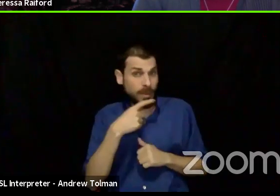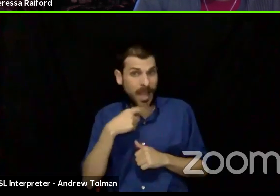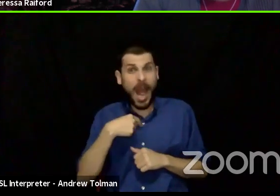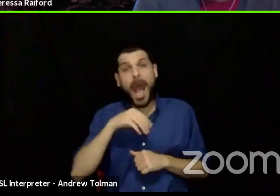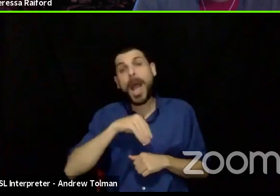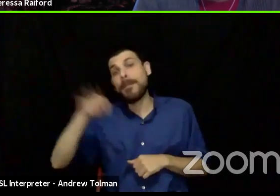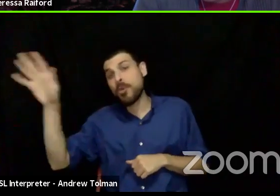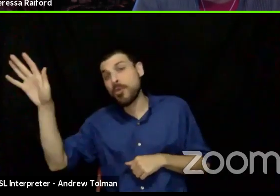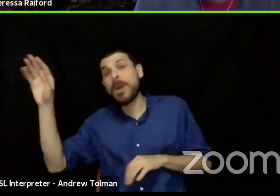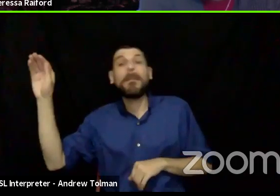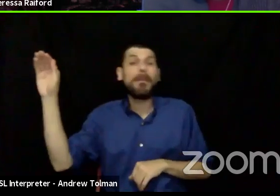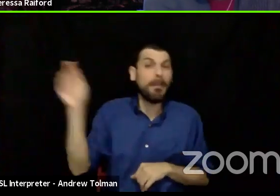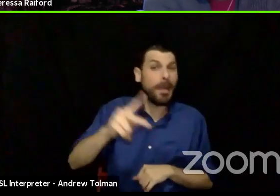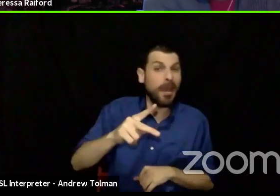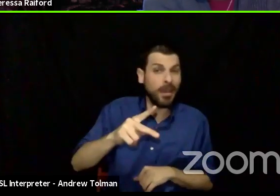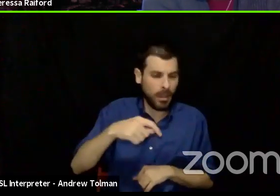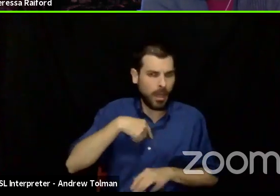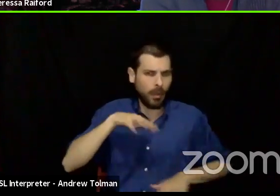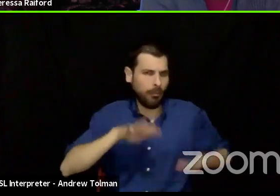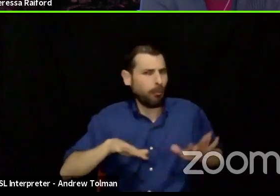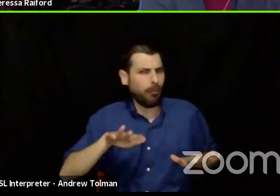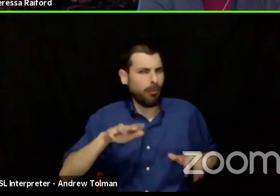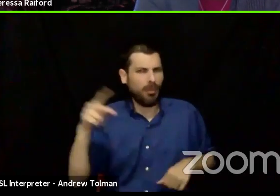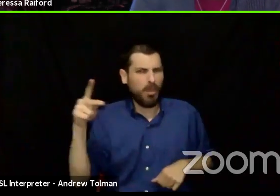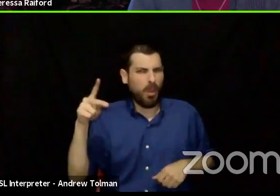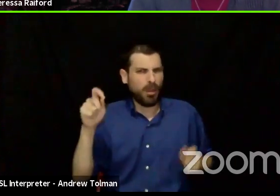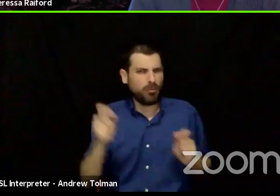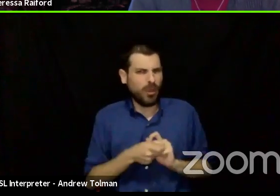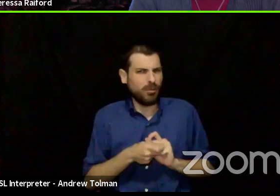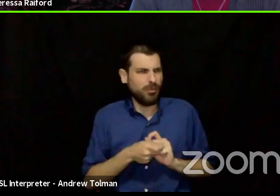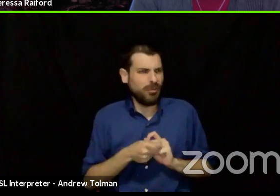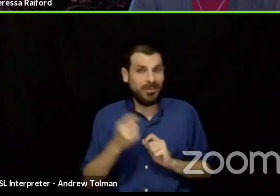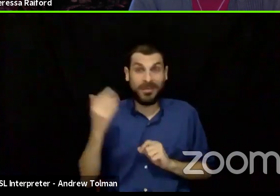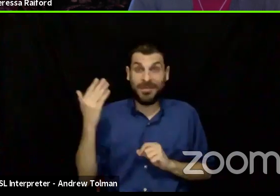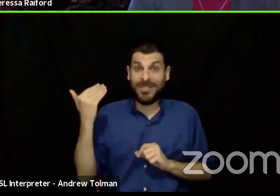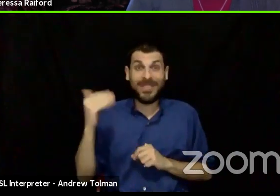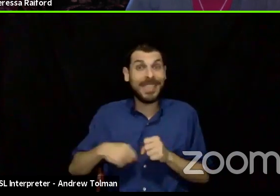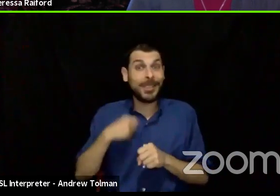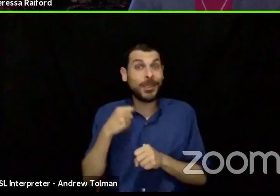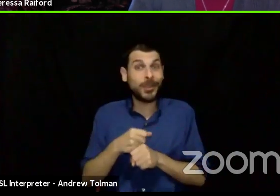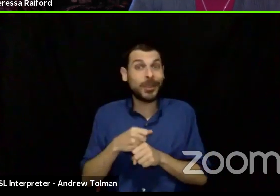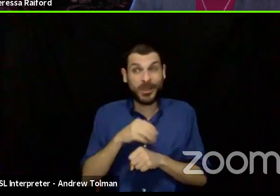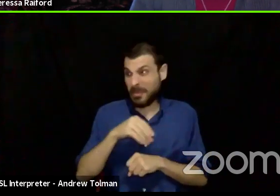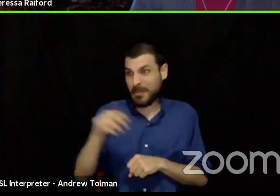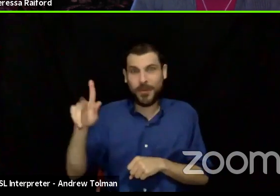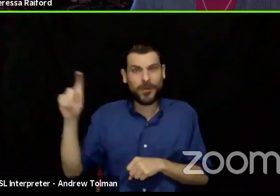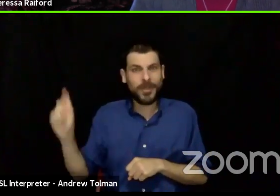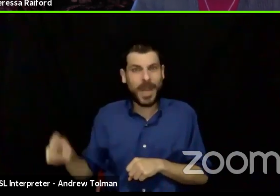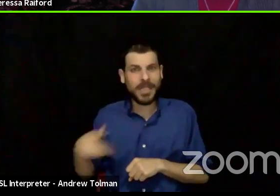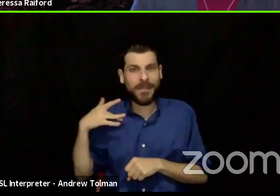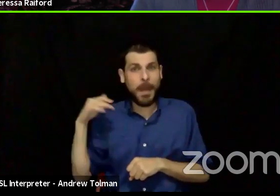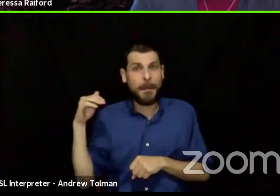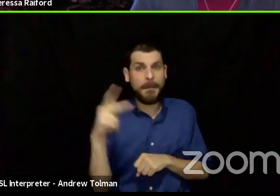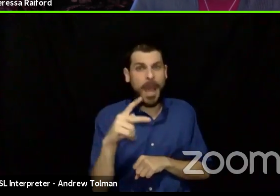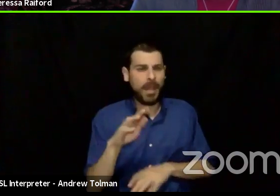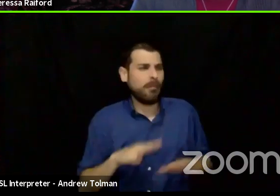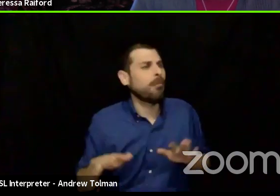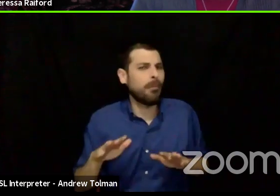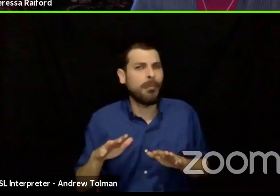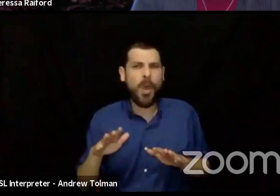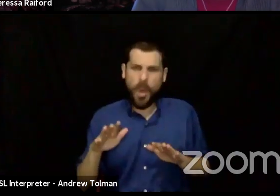Portland had changed a lot. And I lived in Texas for 15 years. So when I came home, I was like, oh, wow, we have urban renewal. This is great. There's